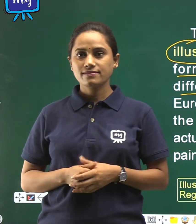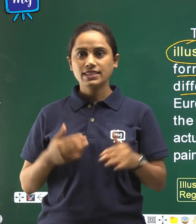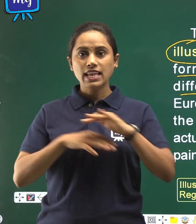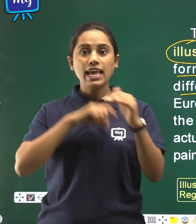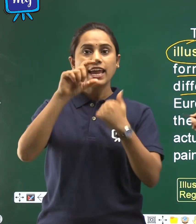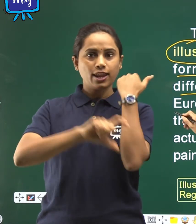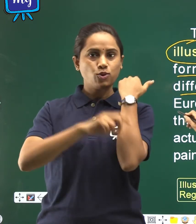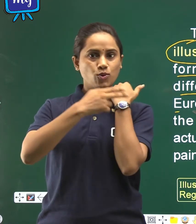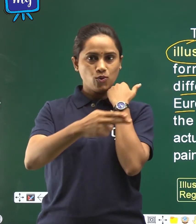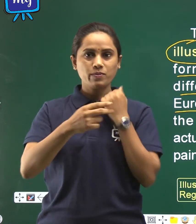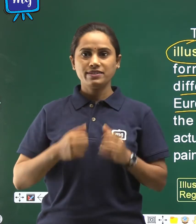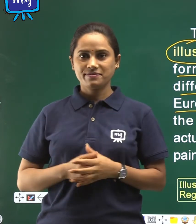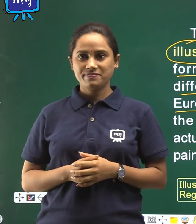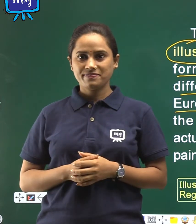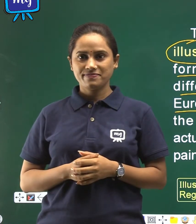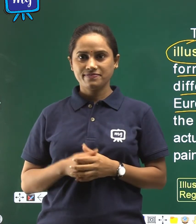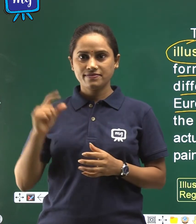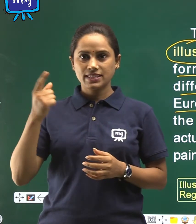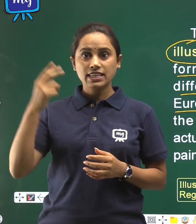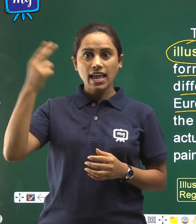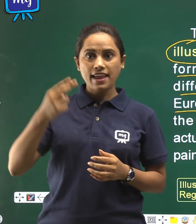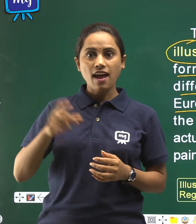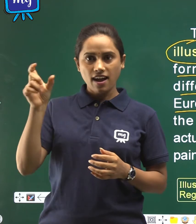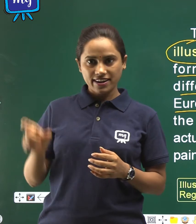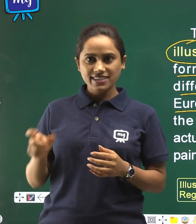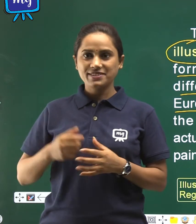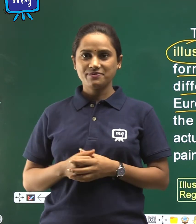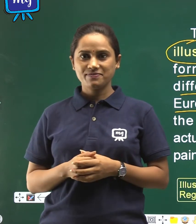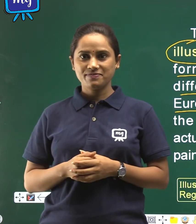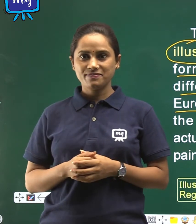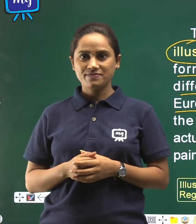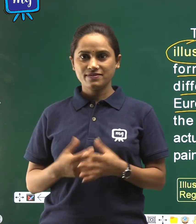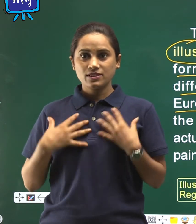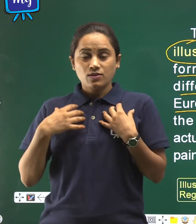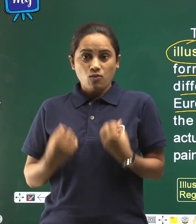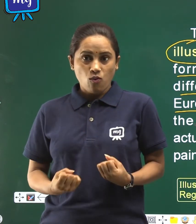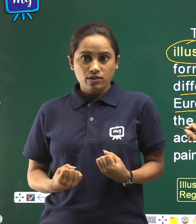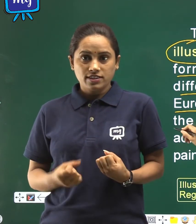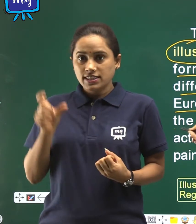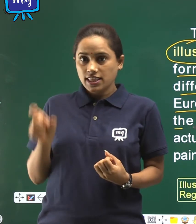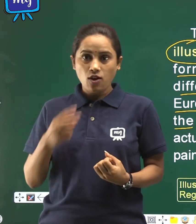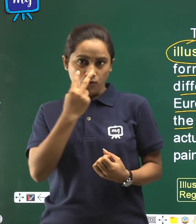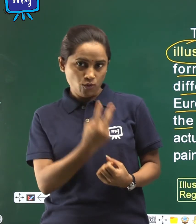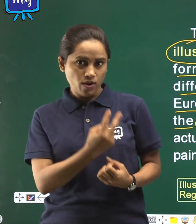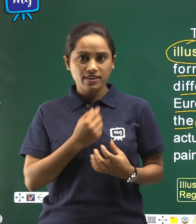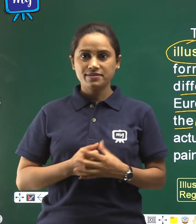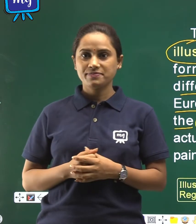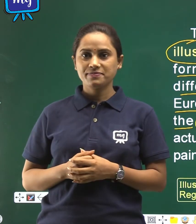In Europe, an artist wants the viewer